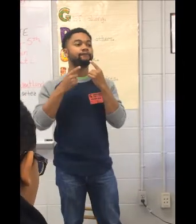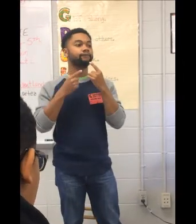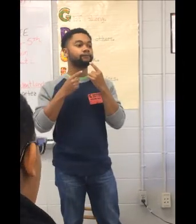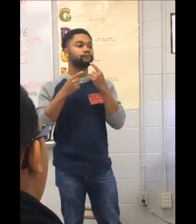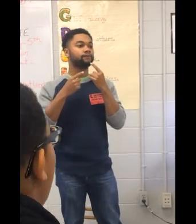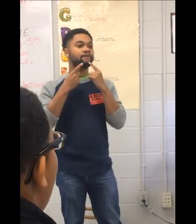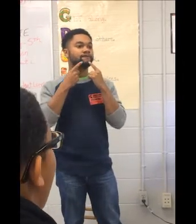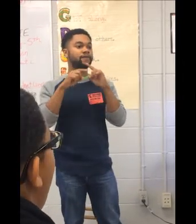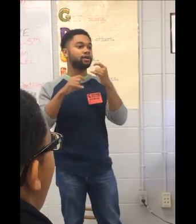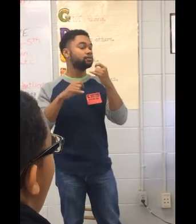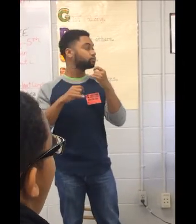1,339.